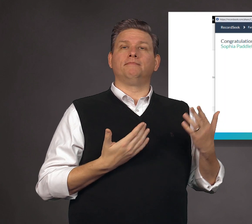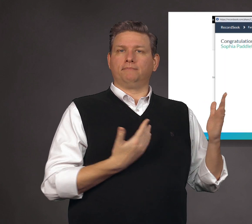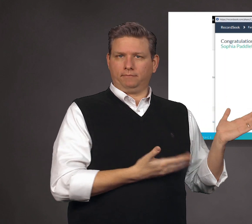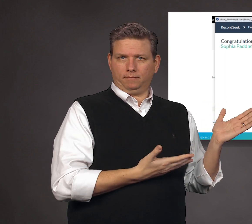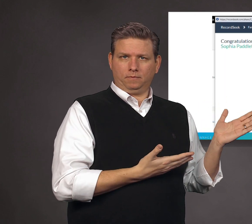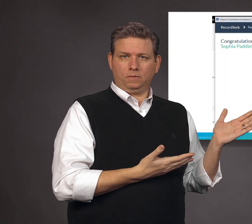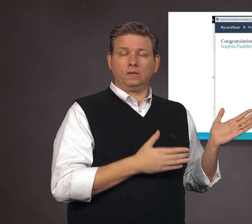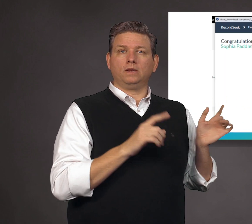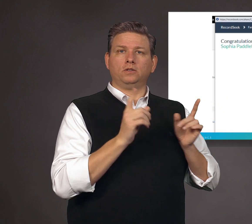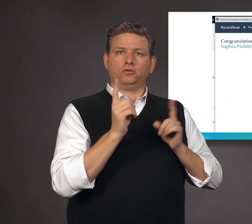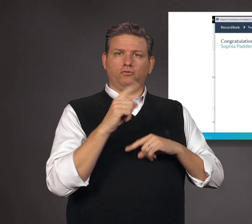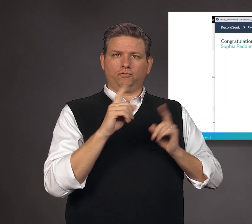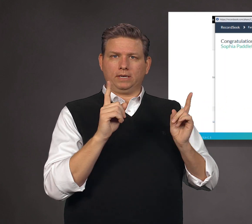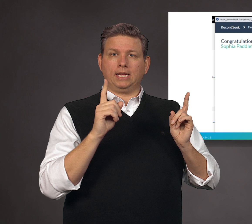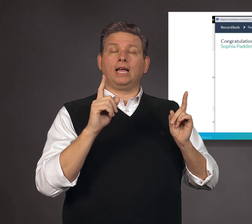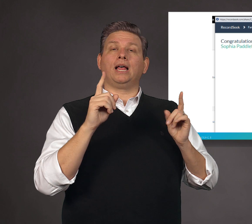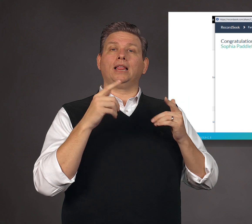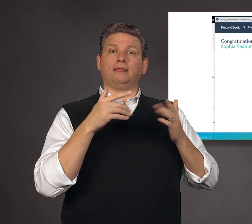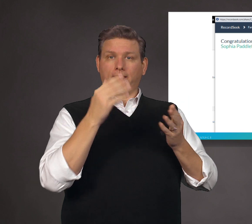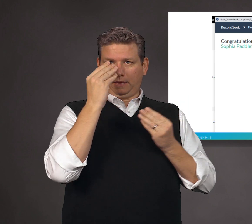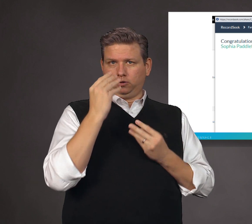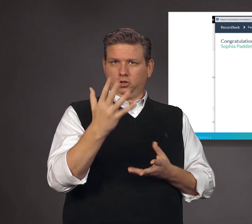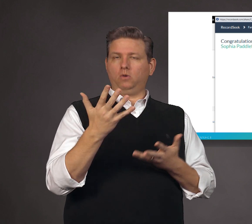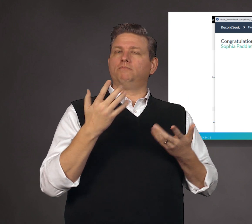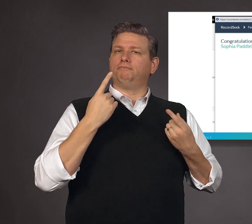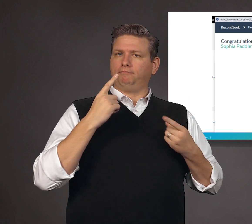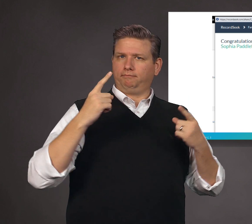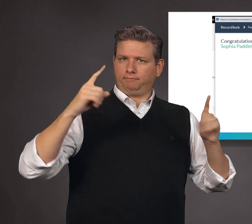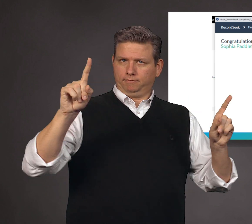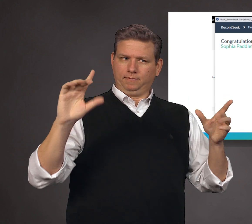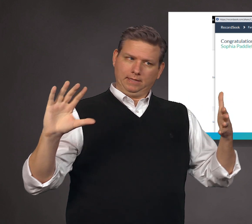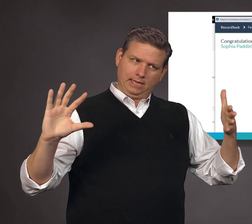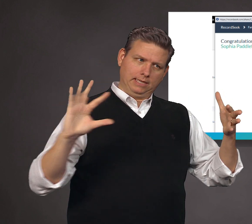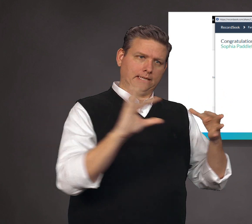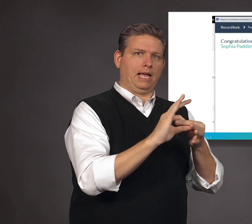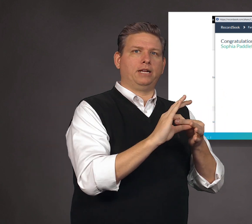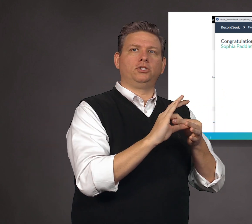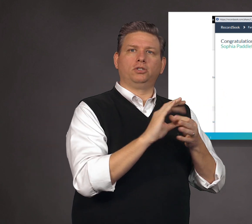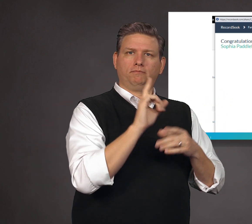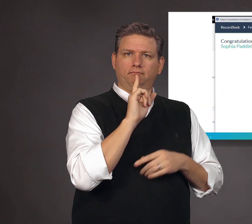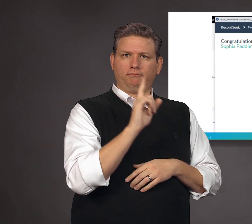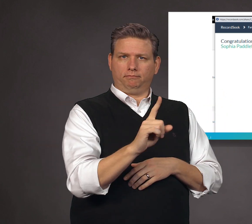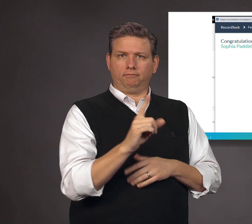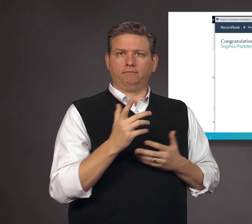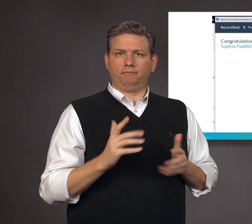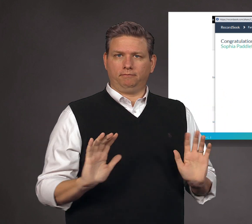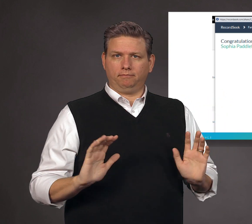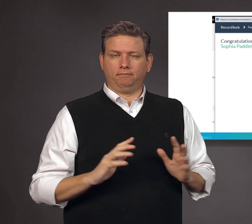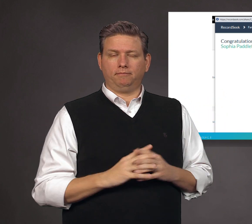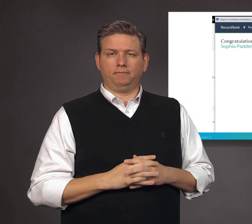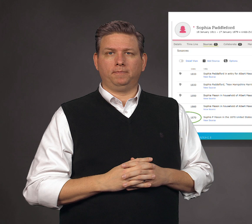a screen that lets you know you have successfully created and attached the source to your ancestor's profile.